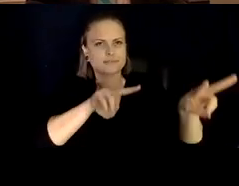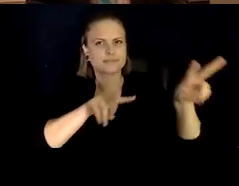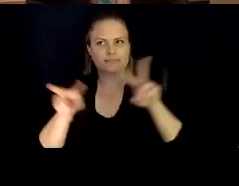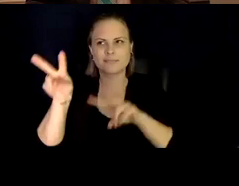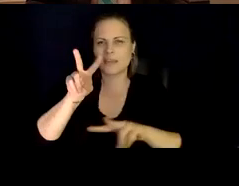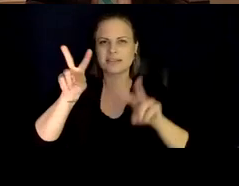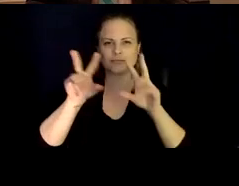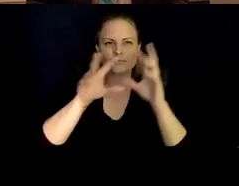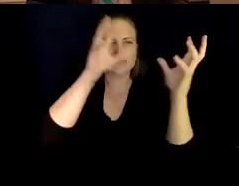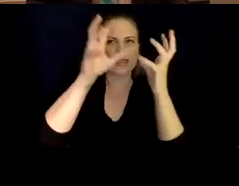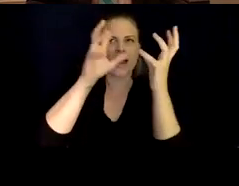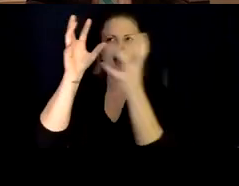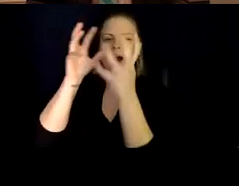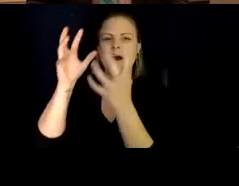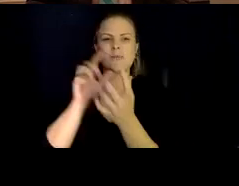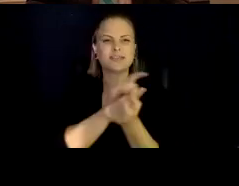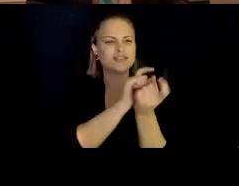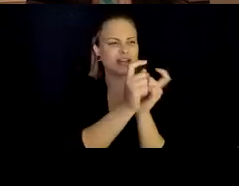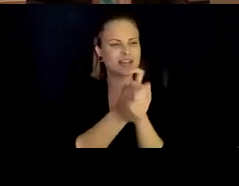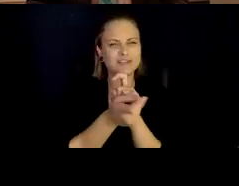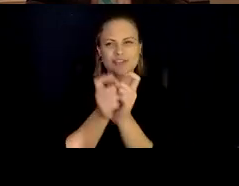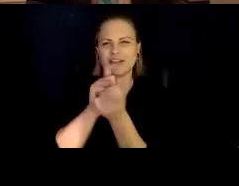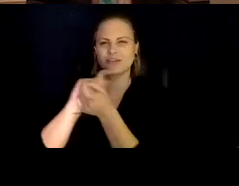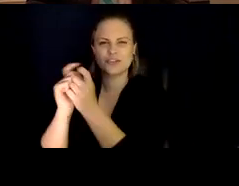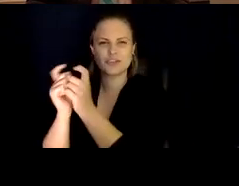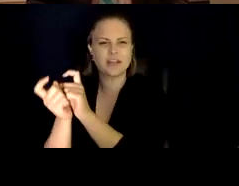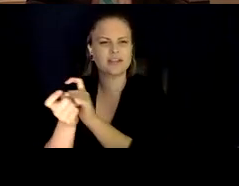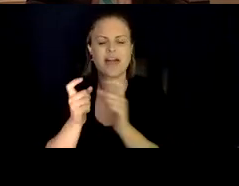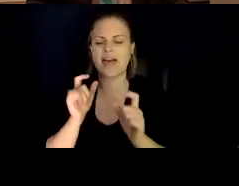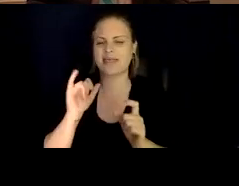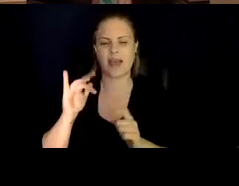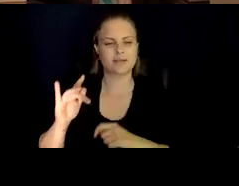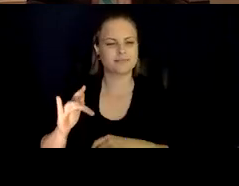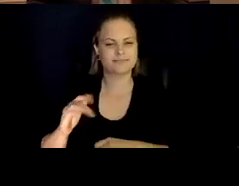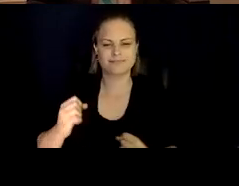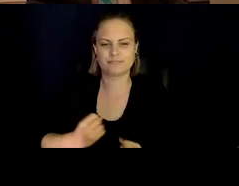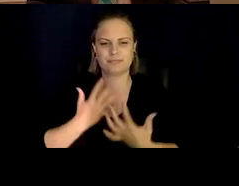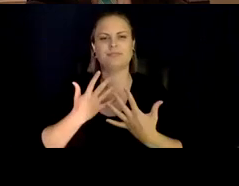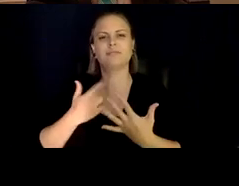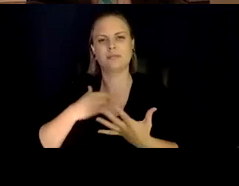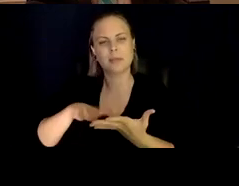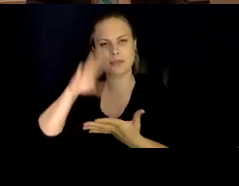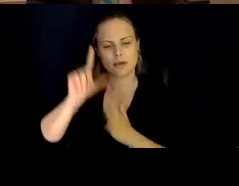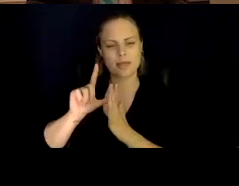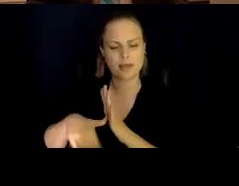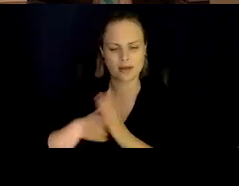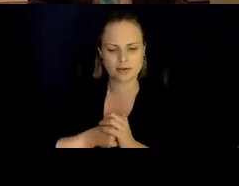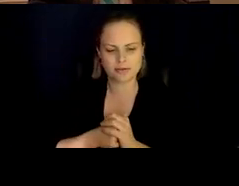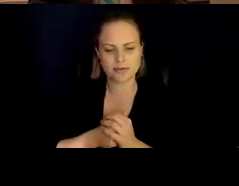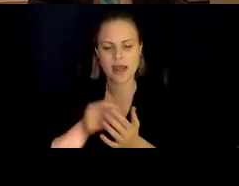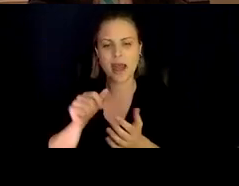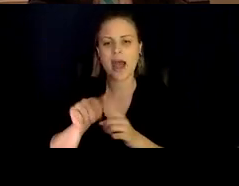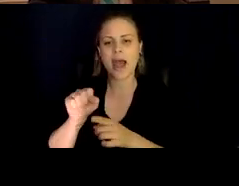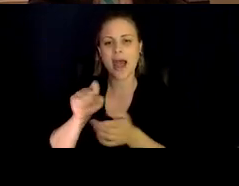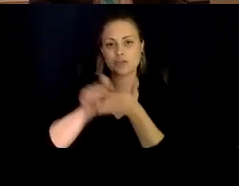clouds and ever changing, communicates directly to me and to the students, as I learned later. As a writer, her